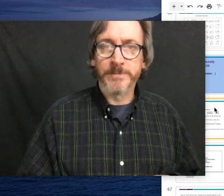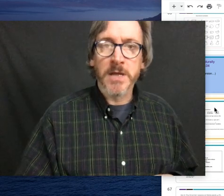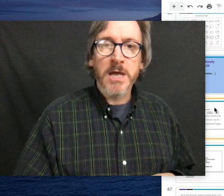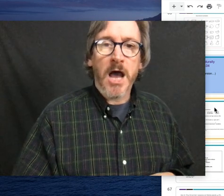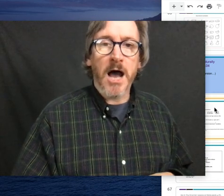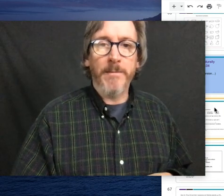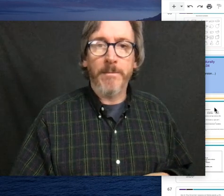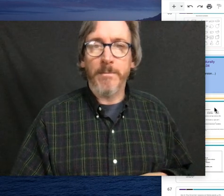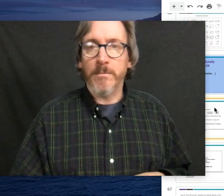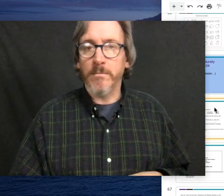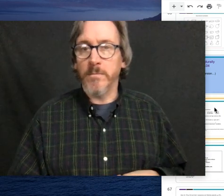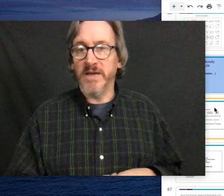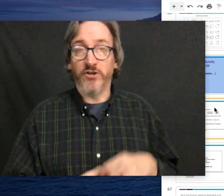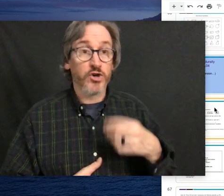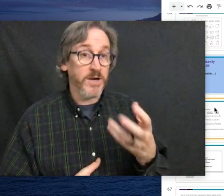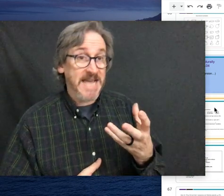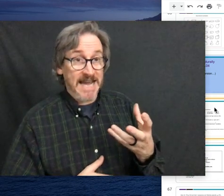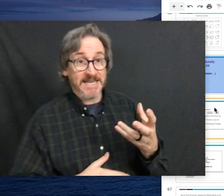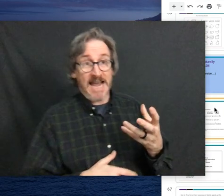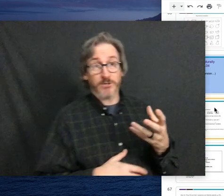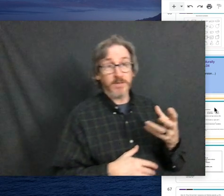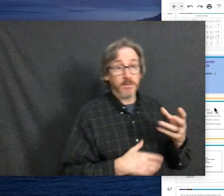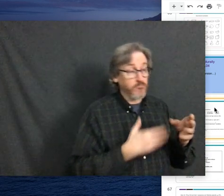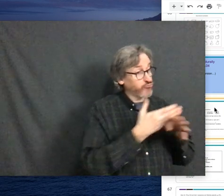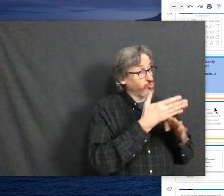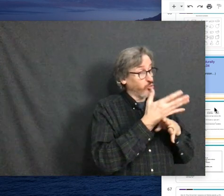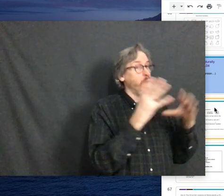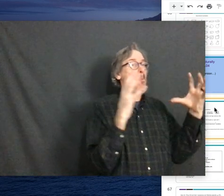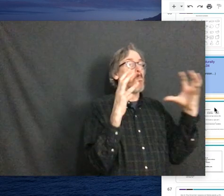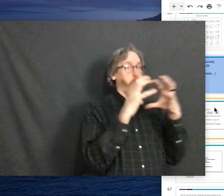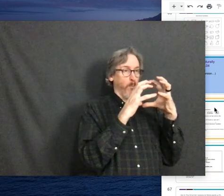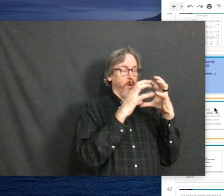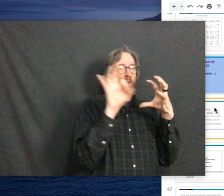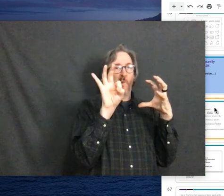works. If you're going to add an attachment,